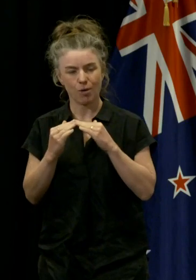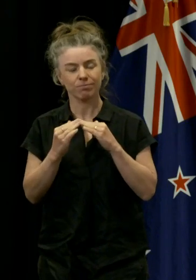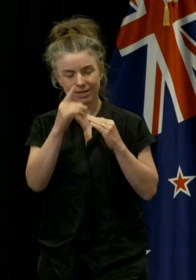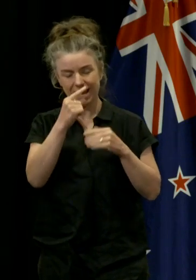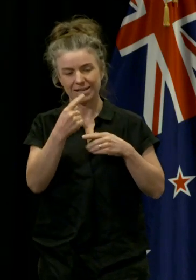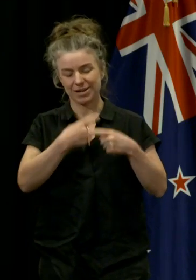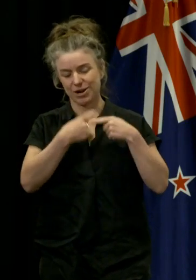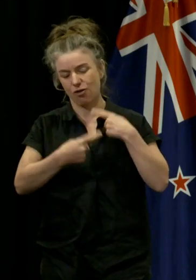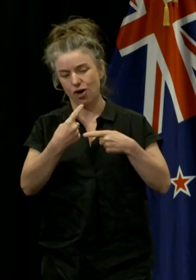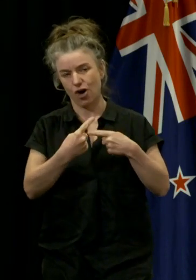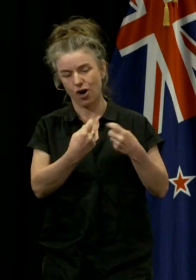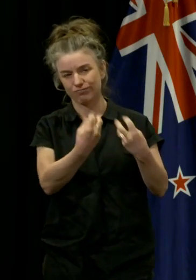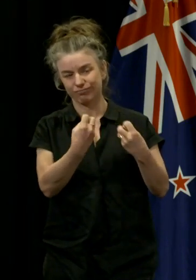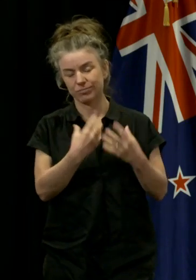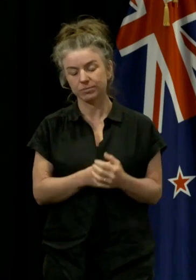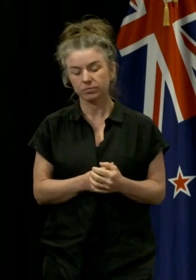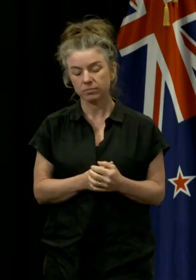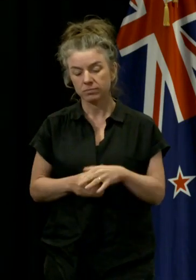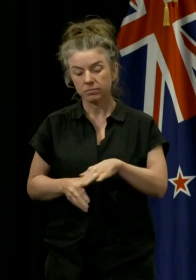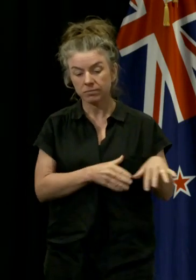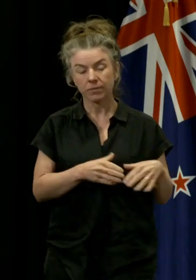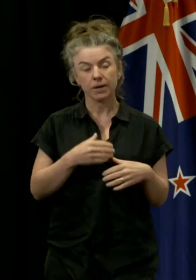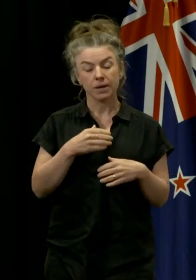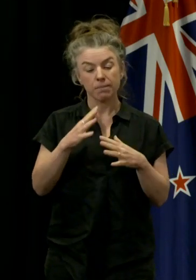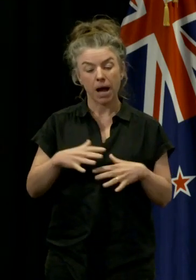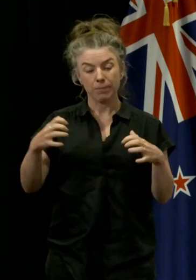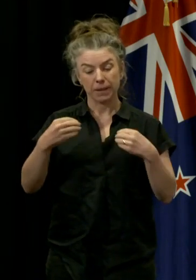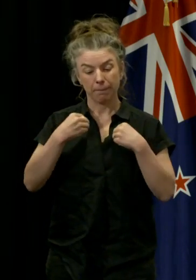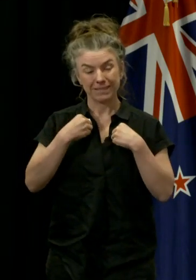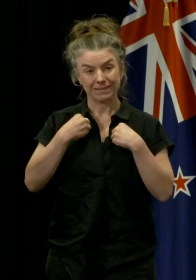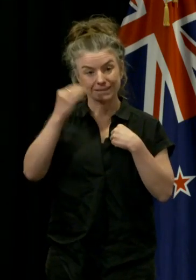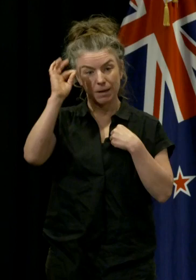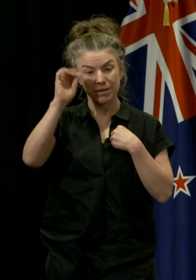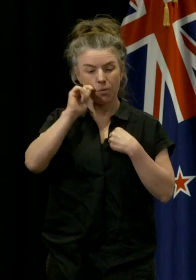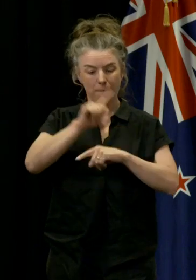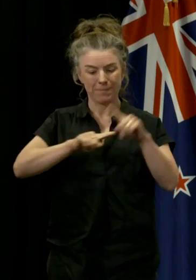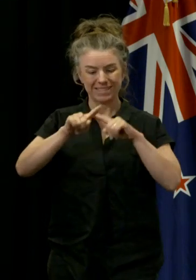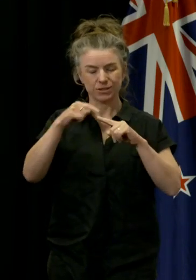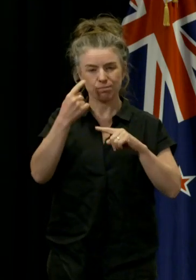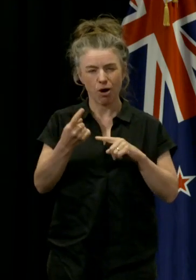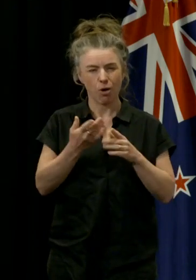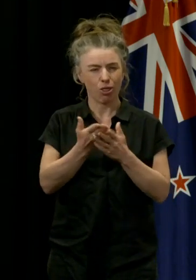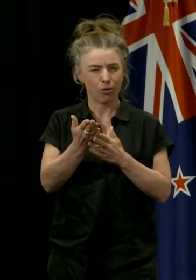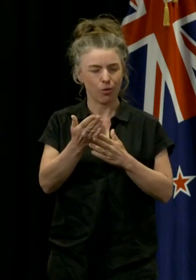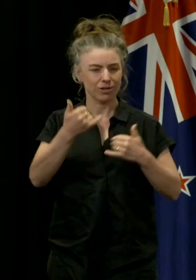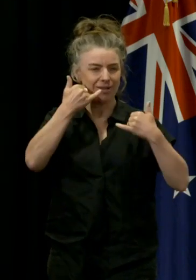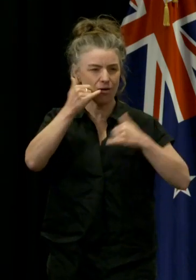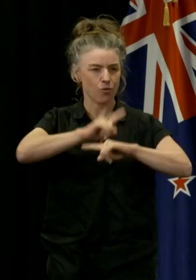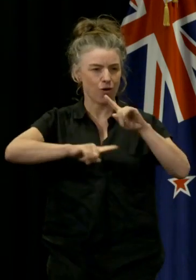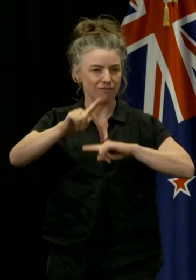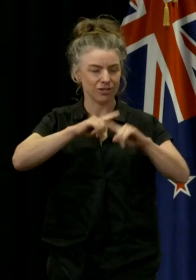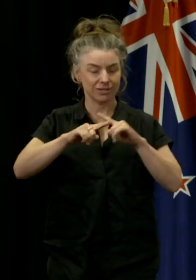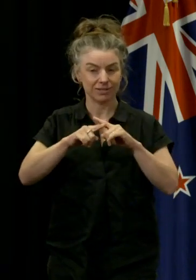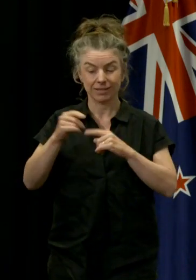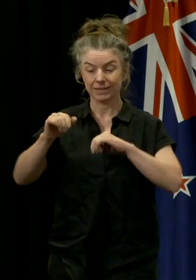of the role that I'm here to talk to you about, Parliament's Business Committee will meet tomorrow via teleconference, and the Speaker